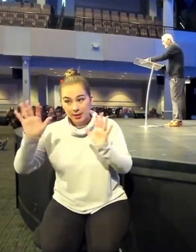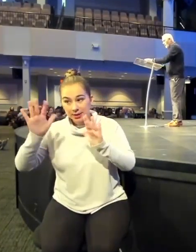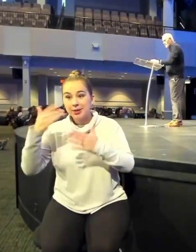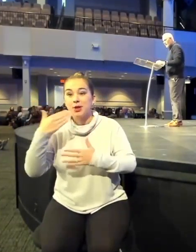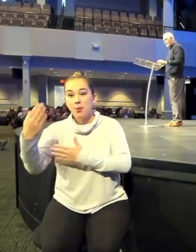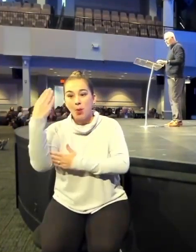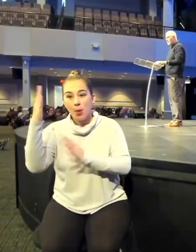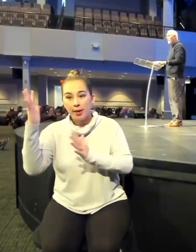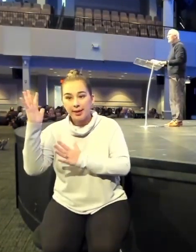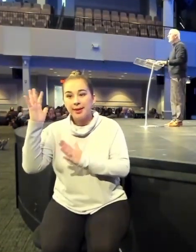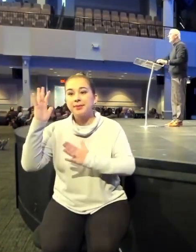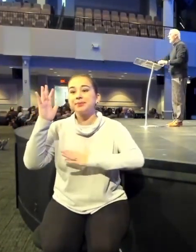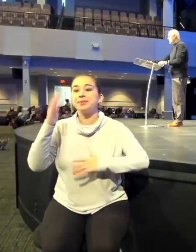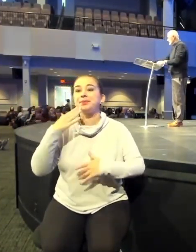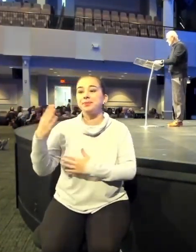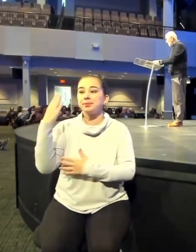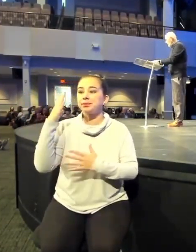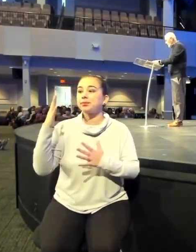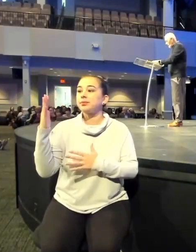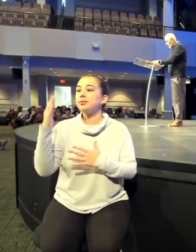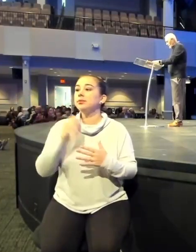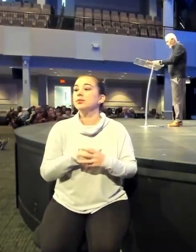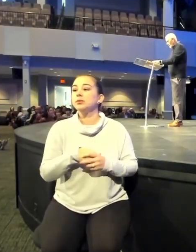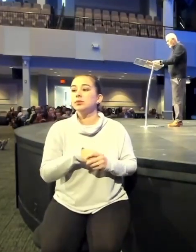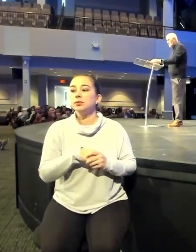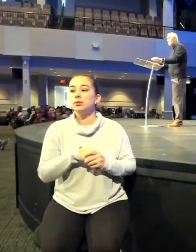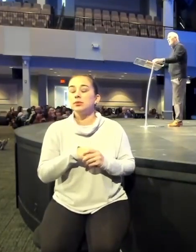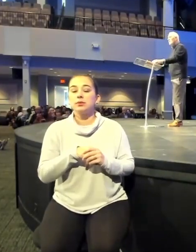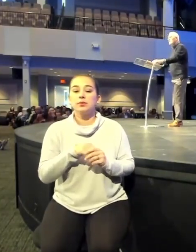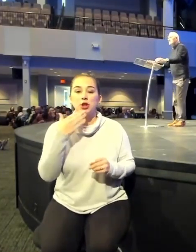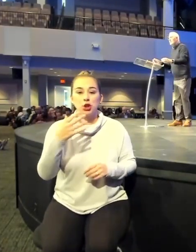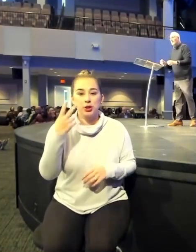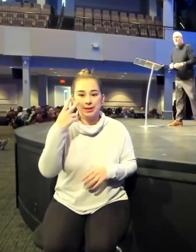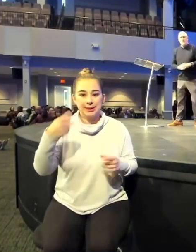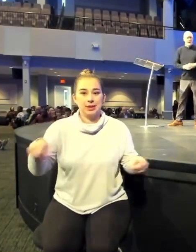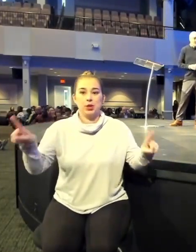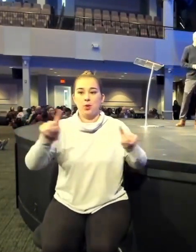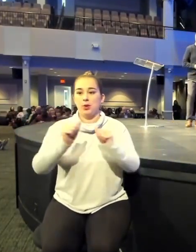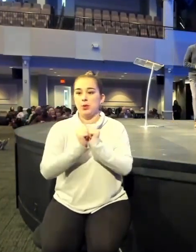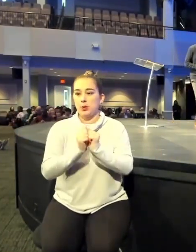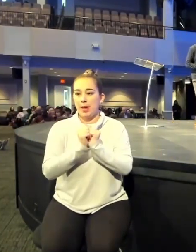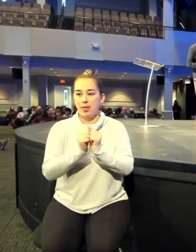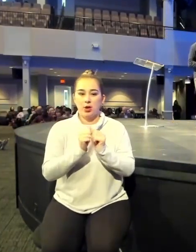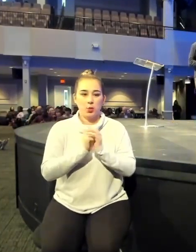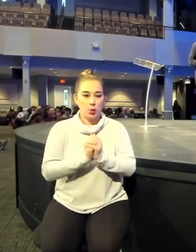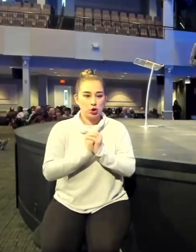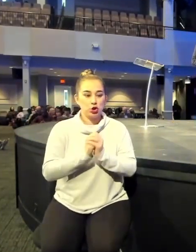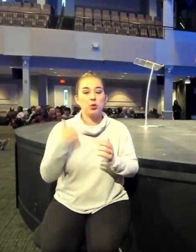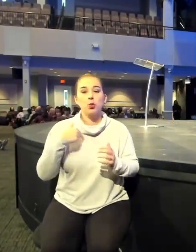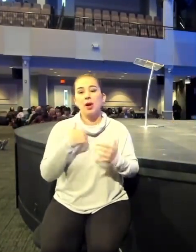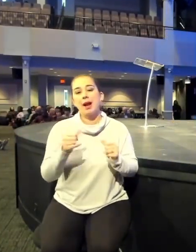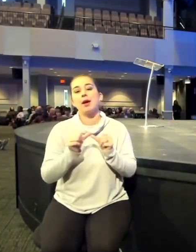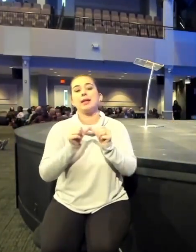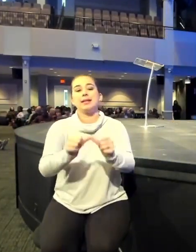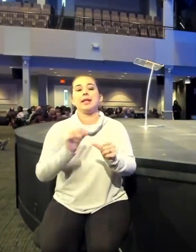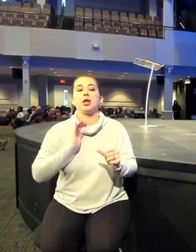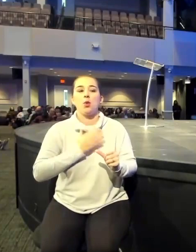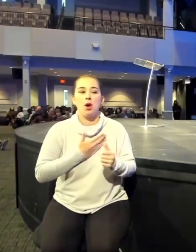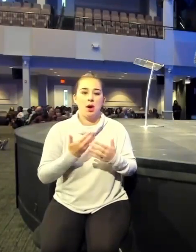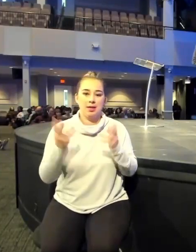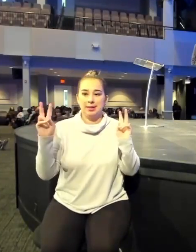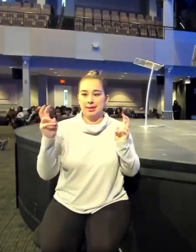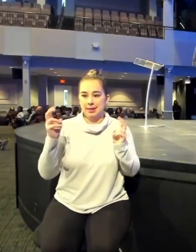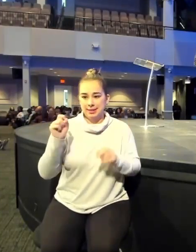in Frederick. Let's give them a good round of applause this morning. Good to see all of us together today in worship. We're continuing our series